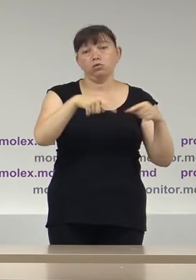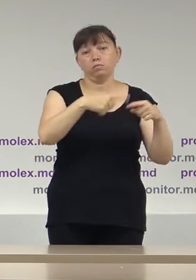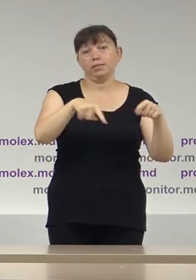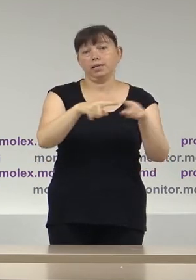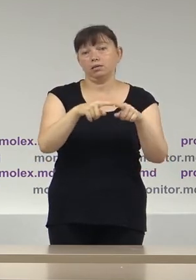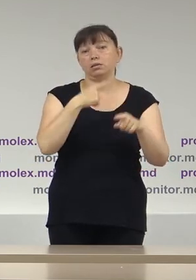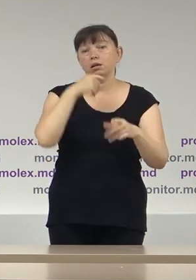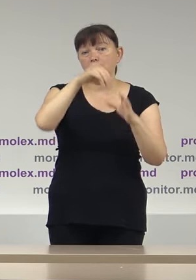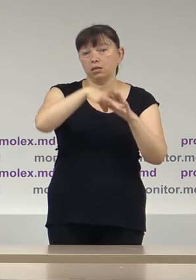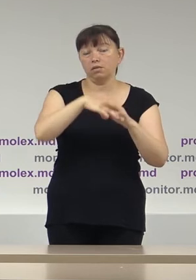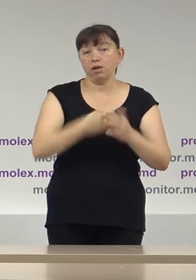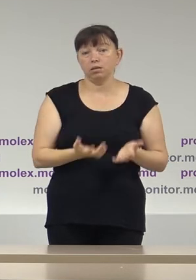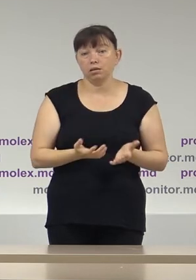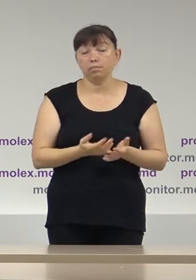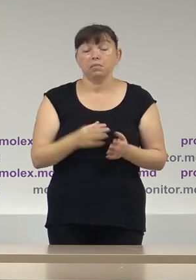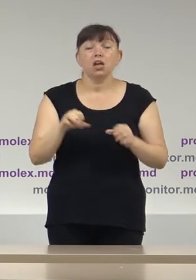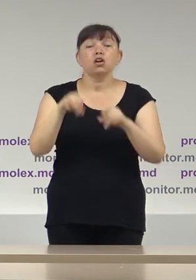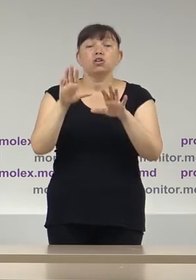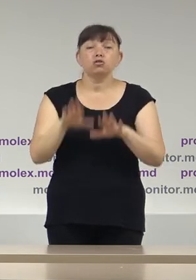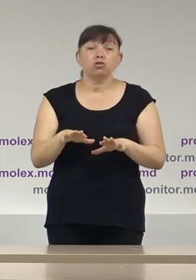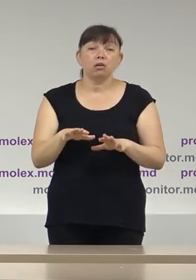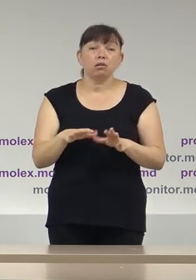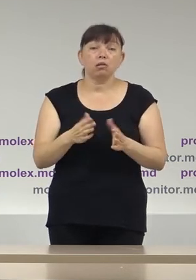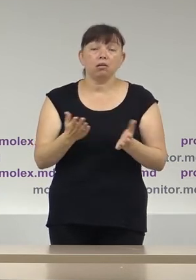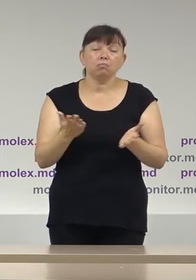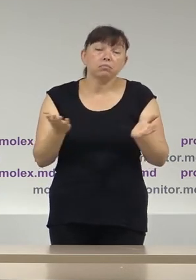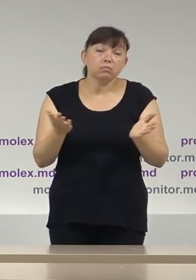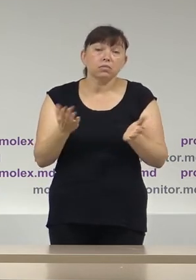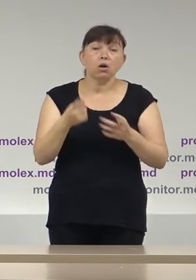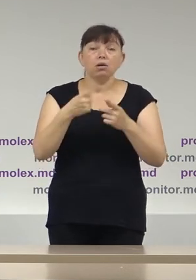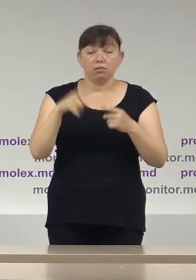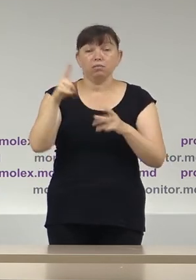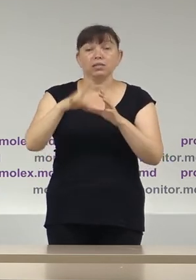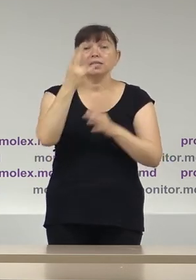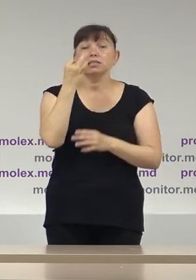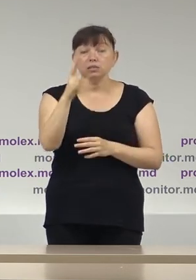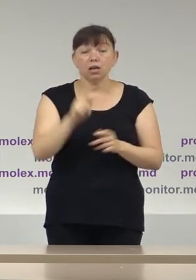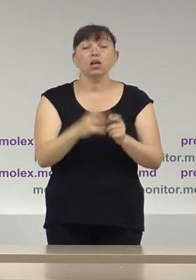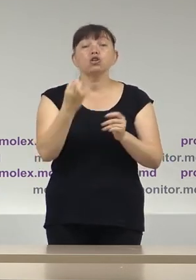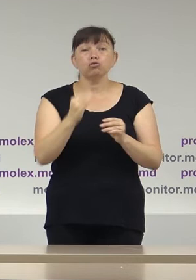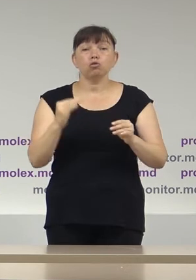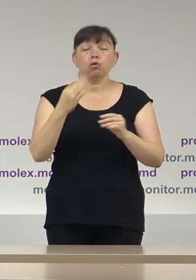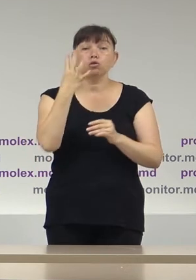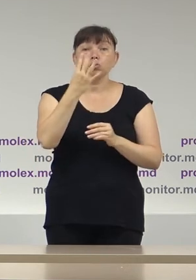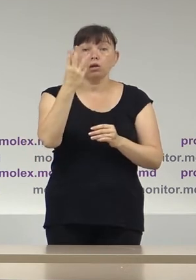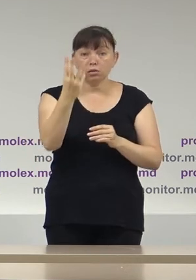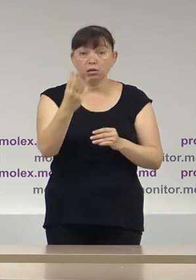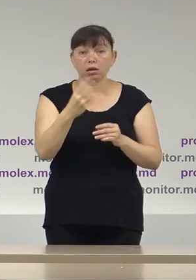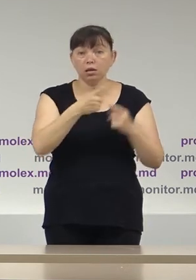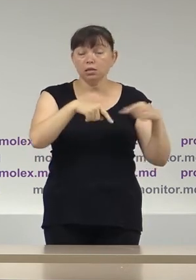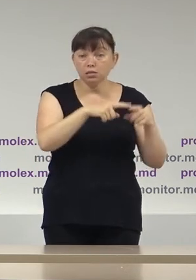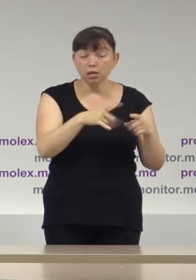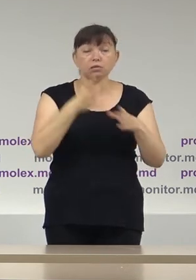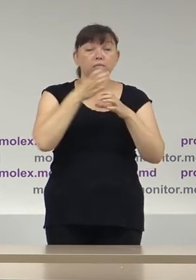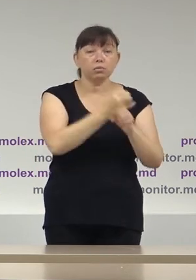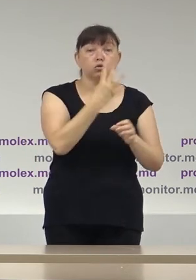have been enough to have 28 polling stations. The decision of the electoral body